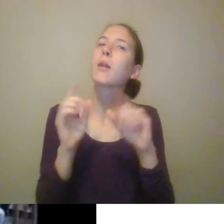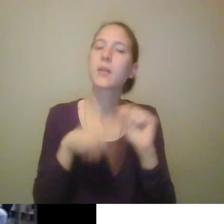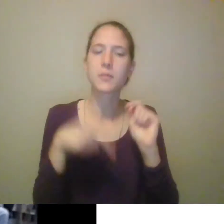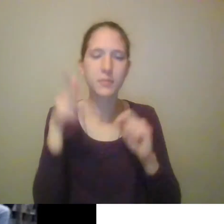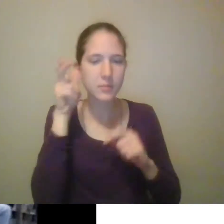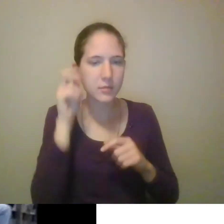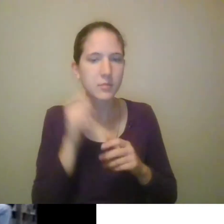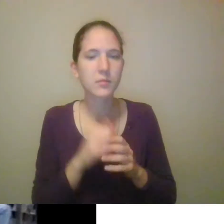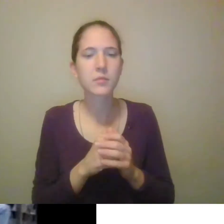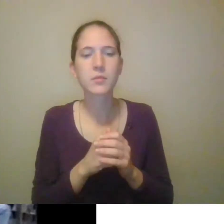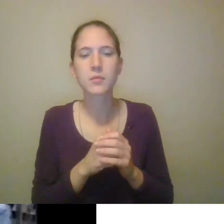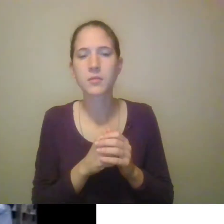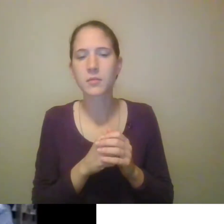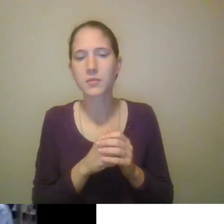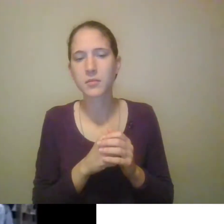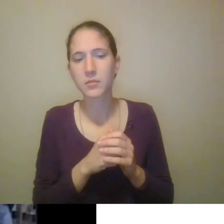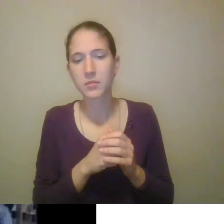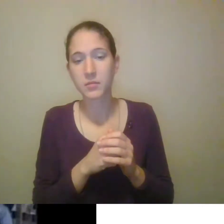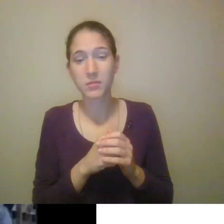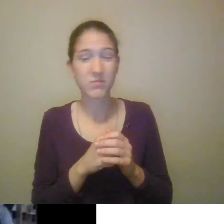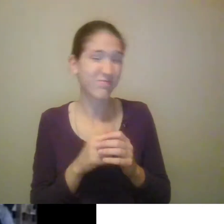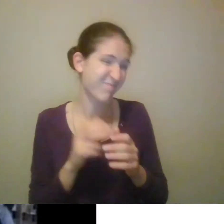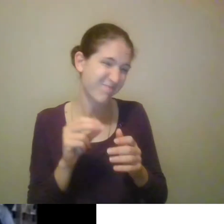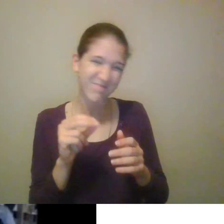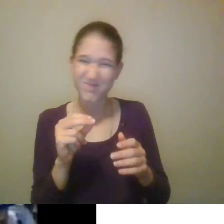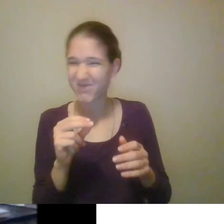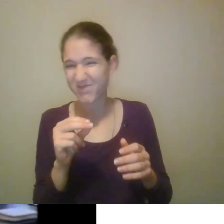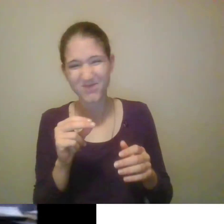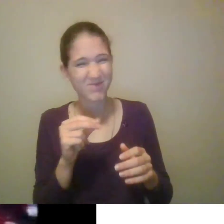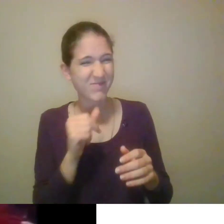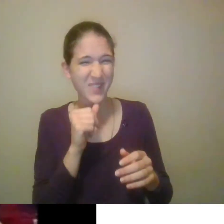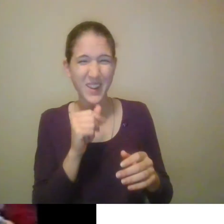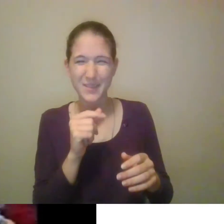No, you're thinking of something else, but it's a good guess. At least you're thinking. Will?